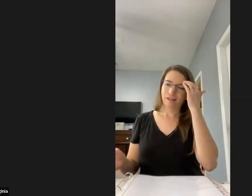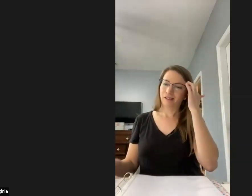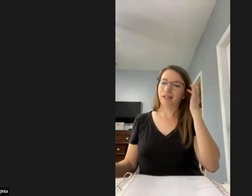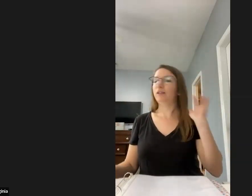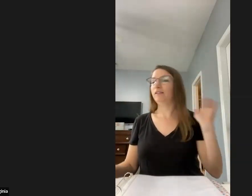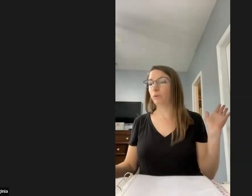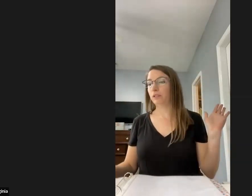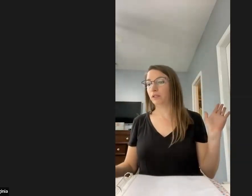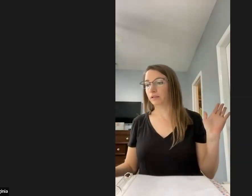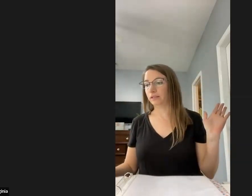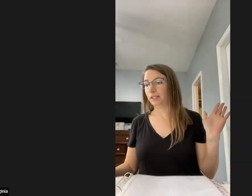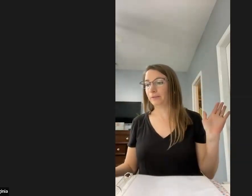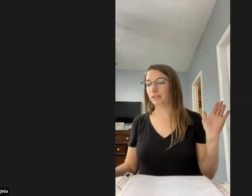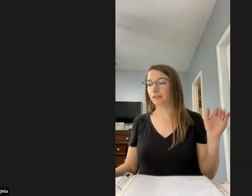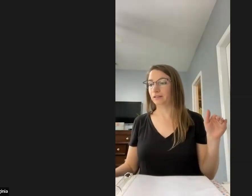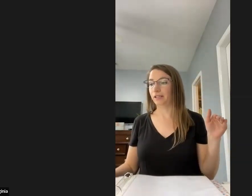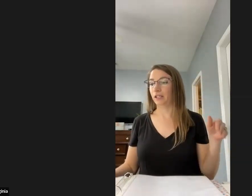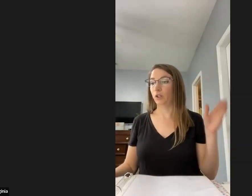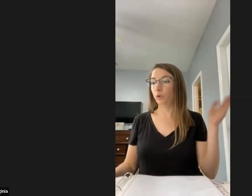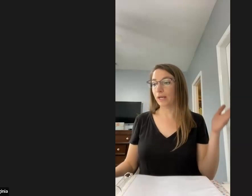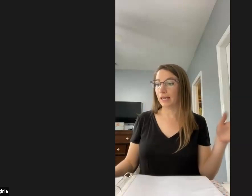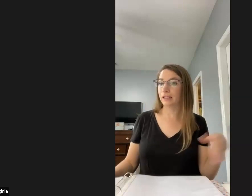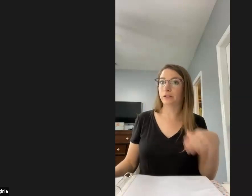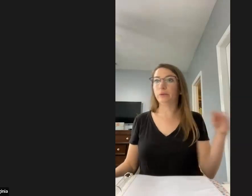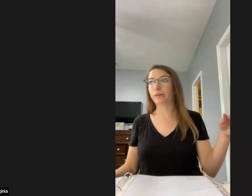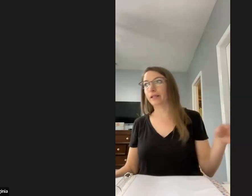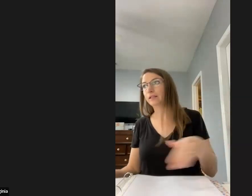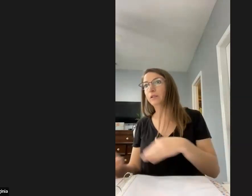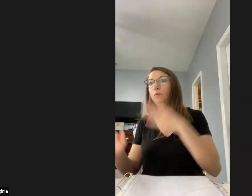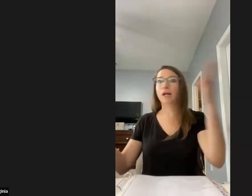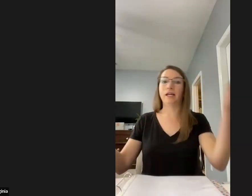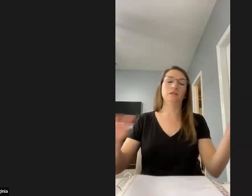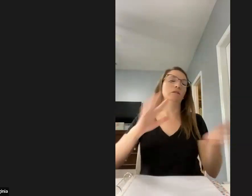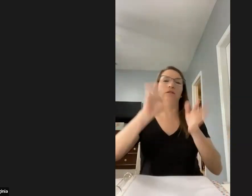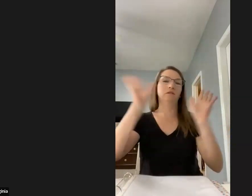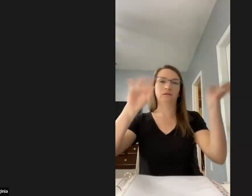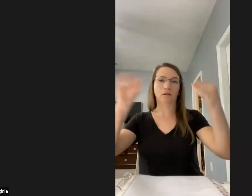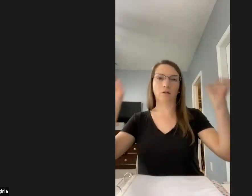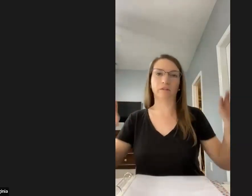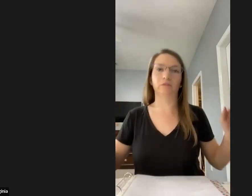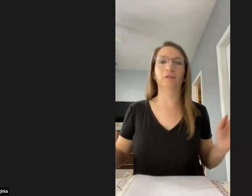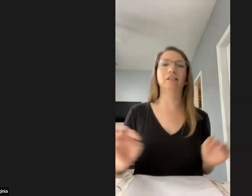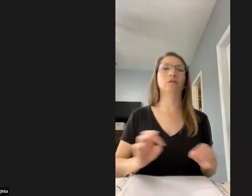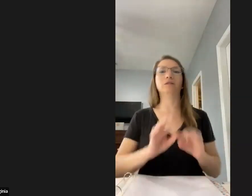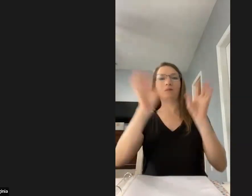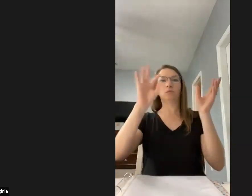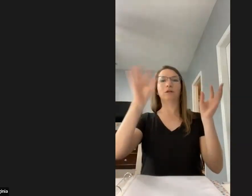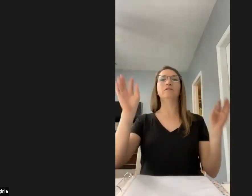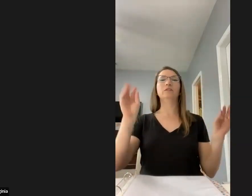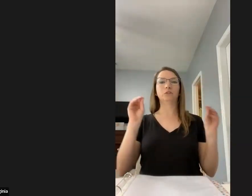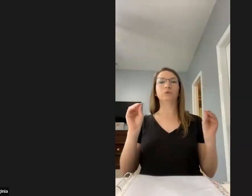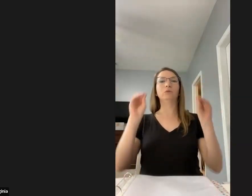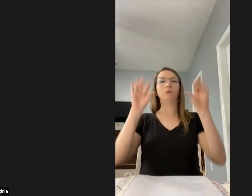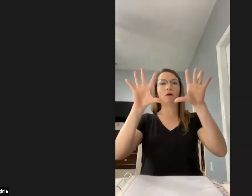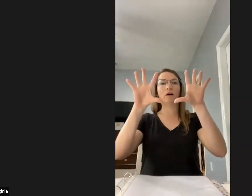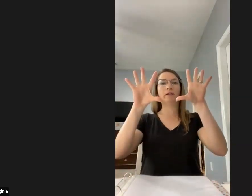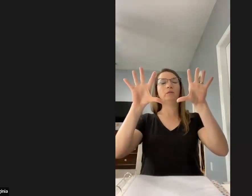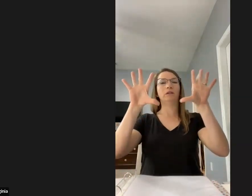I don't even know what to call this game because like who has, who is, who likes. It's all of those. Okay. So it's like whatever is true on, whatever